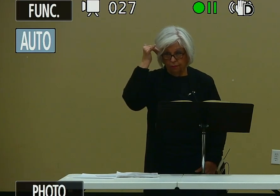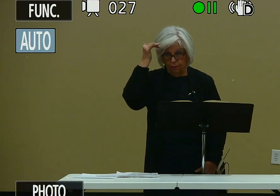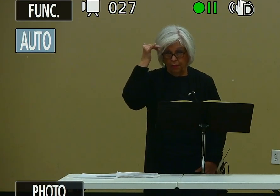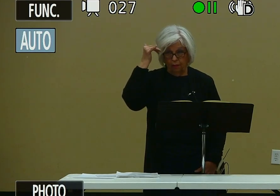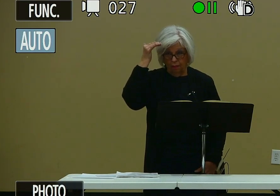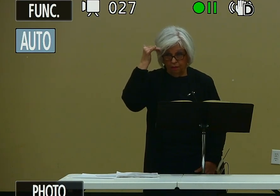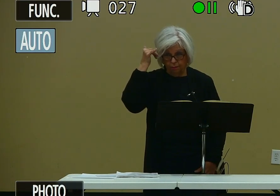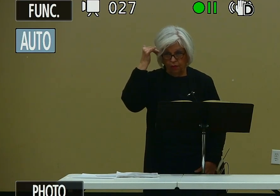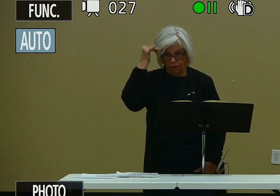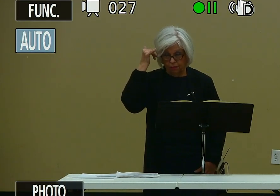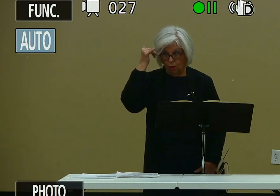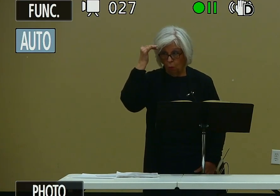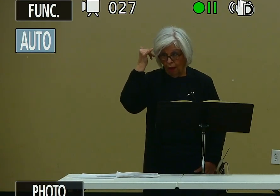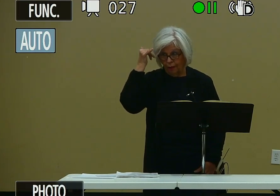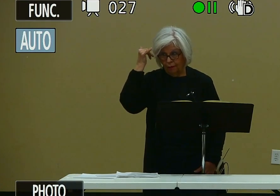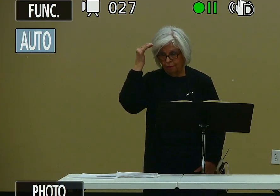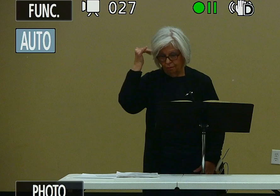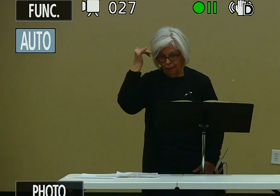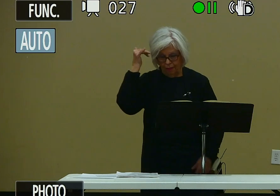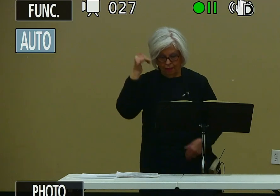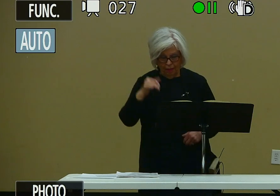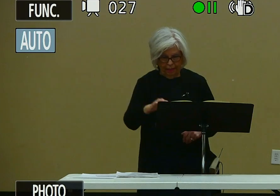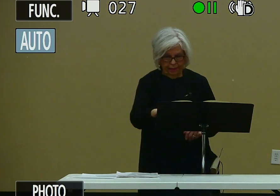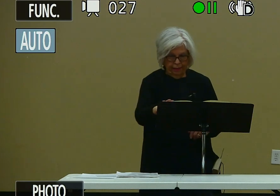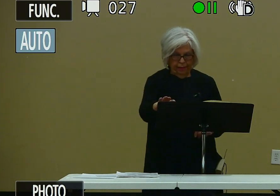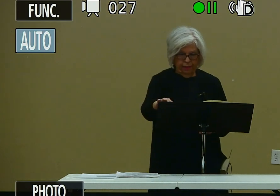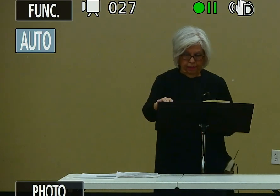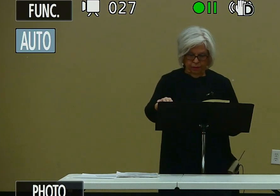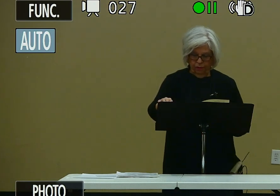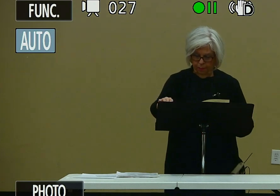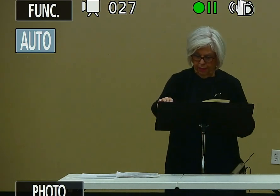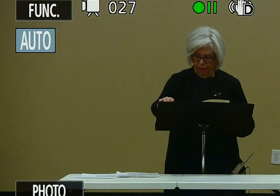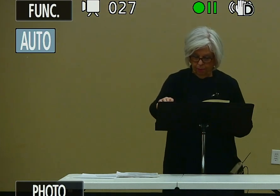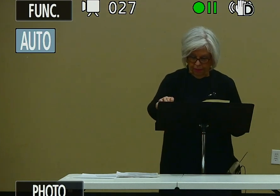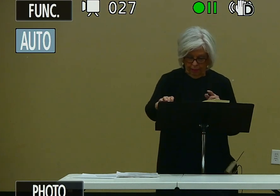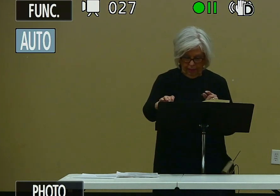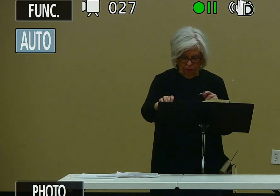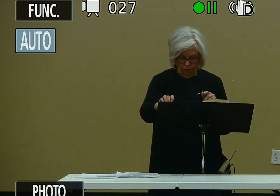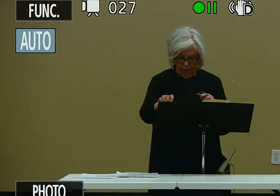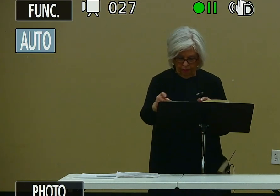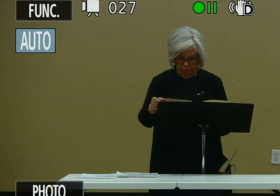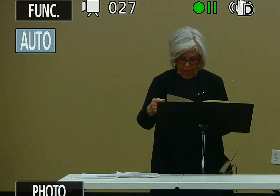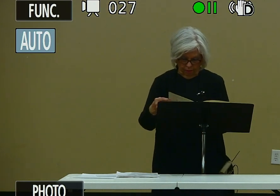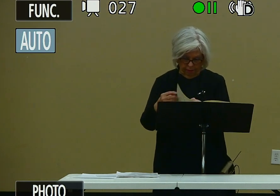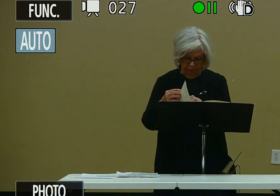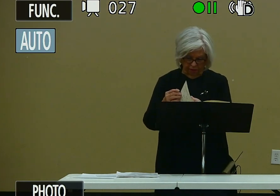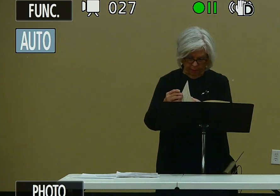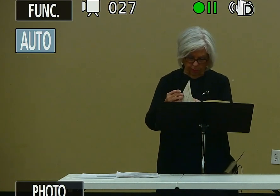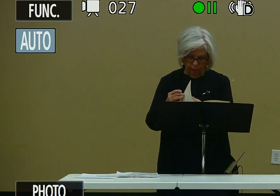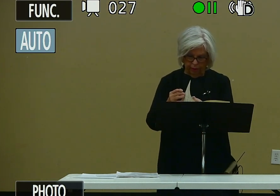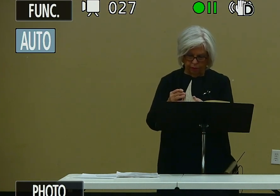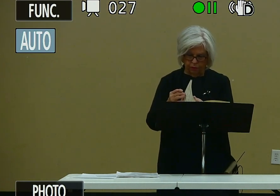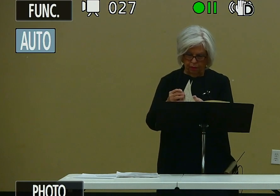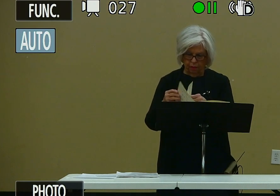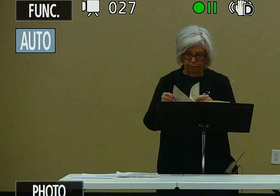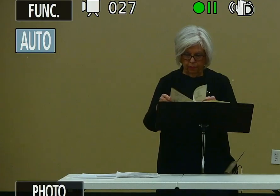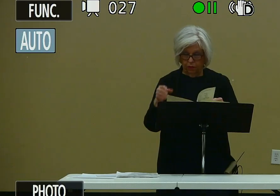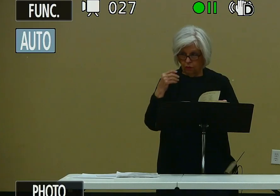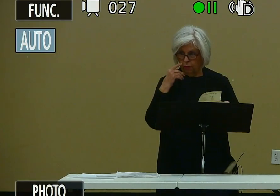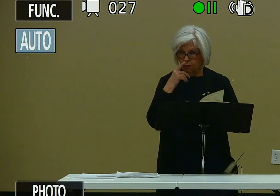me, it's much clearer. Why? Why? Turn the page, but either way, the deaf people will understand. As long as they can